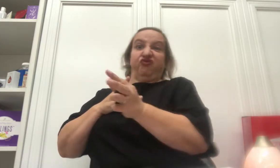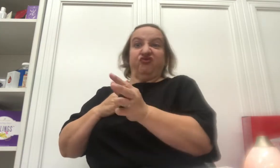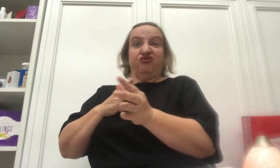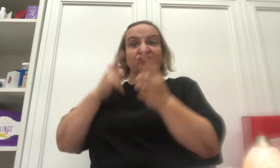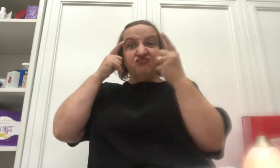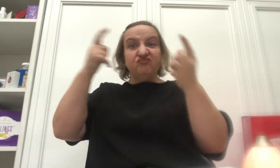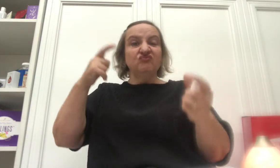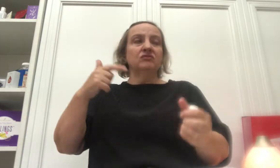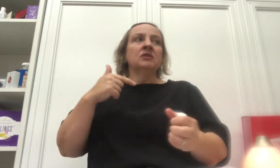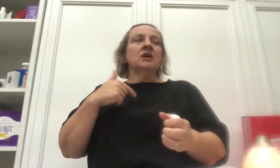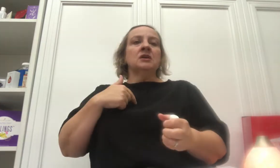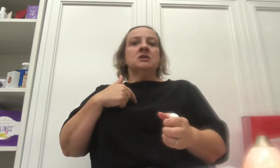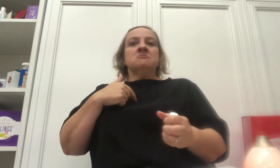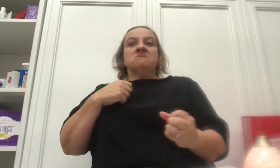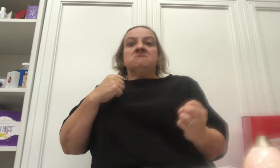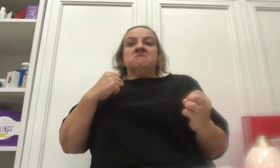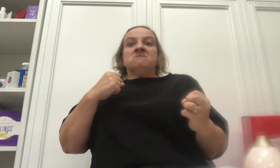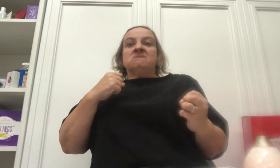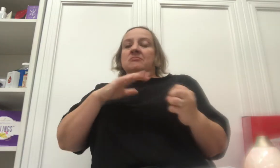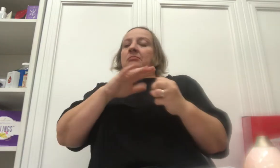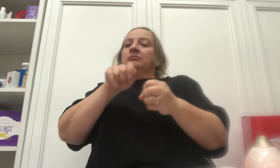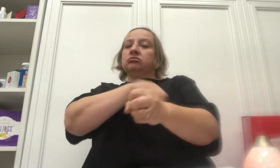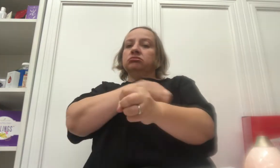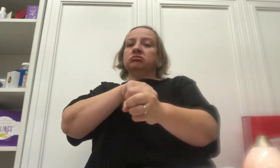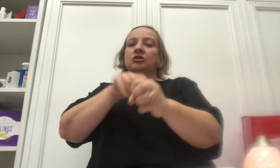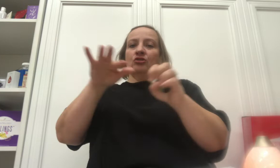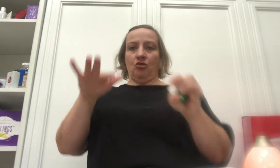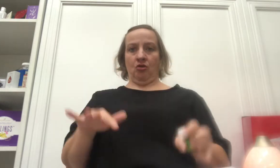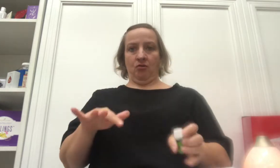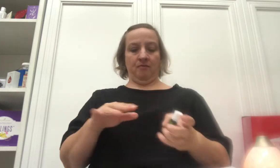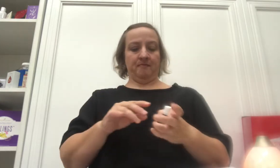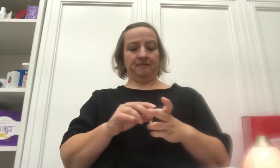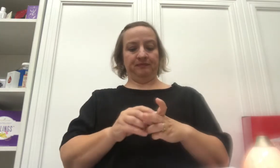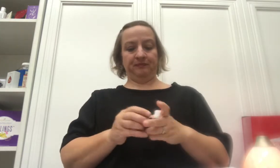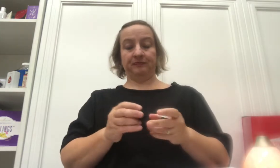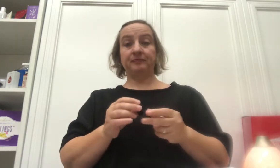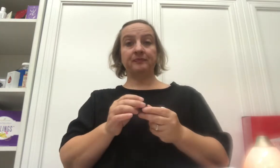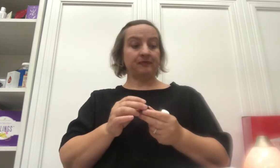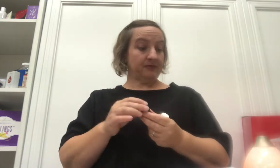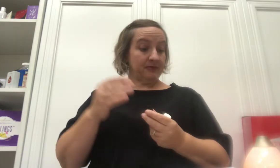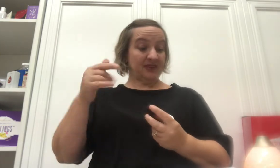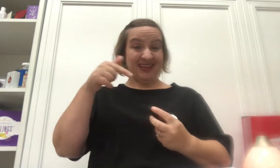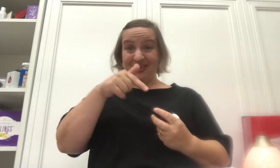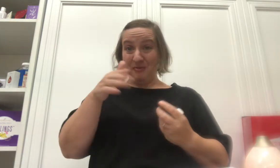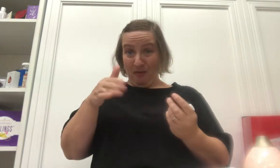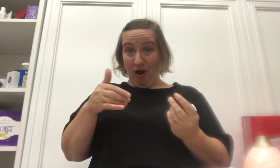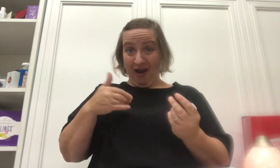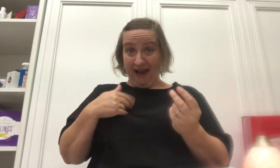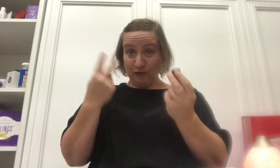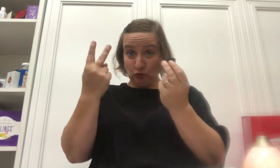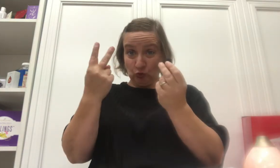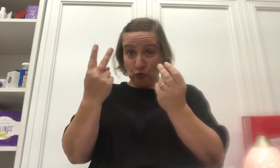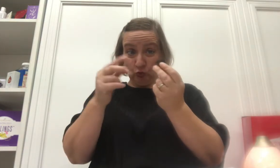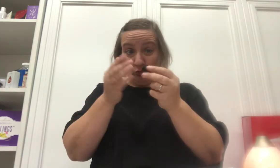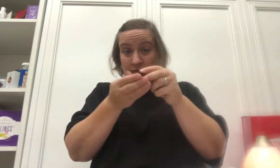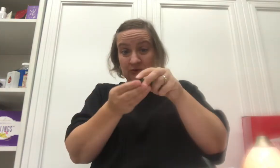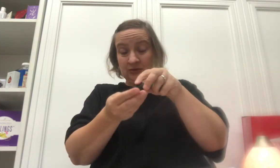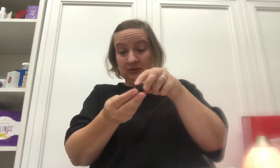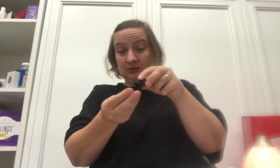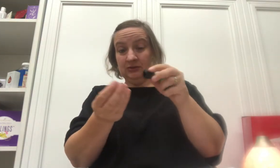I get upset with people who are arrogant, cutting me off, I rub some of this on, and it calms me down. Now